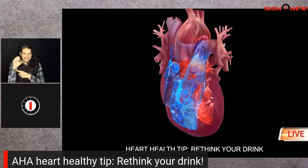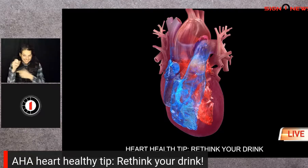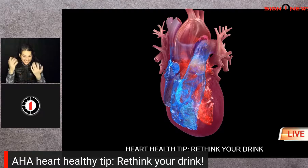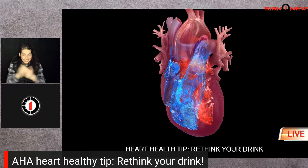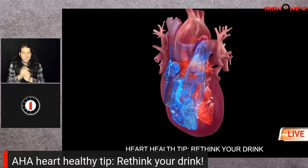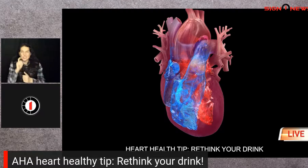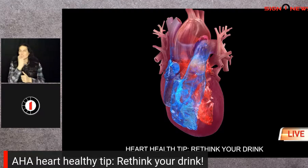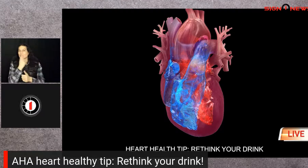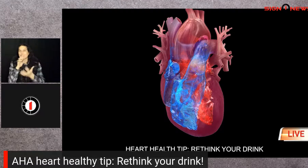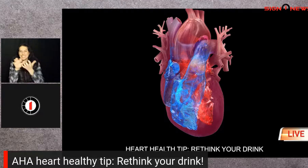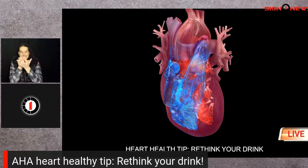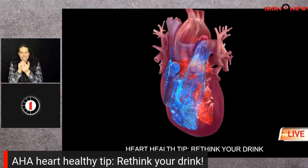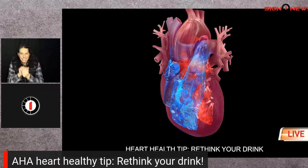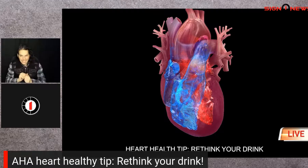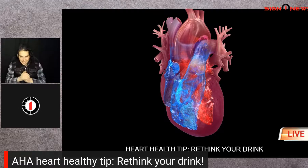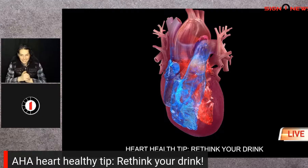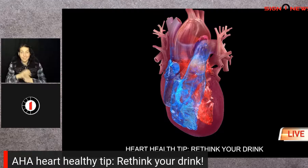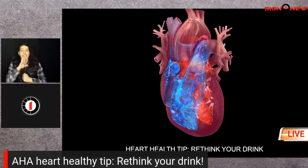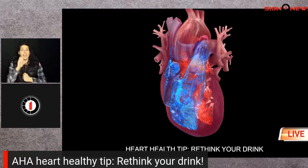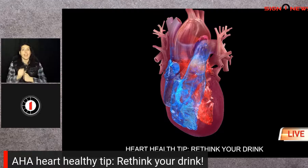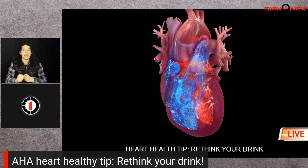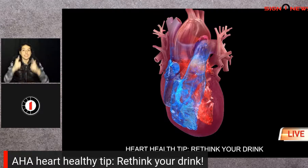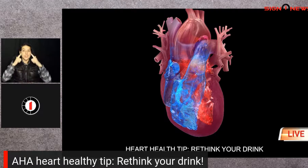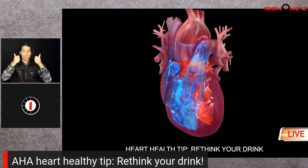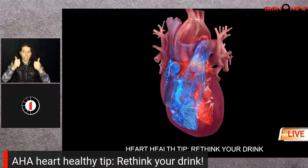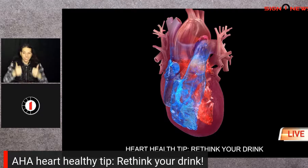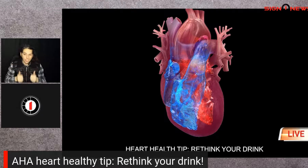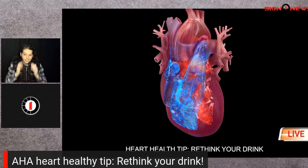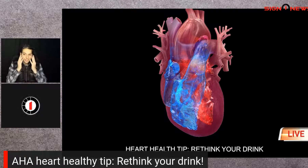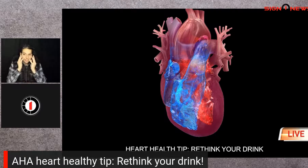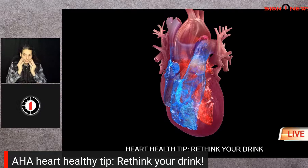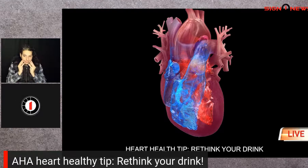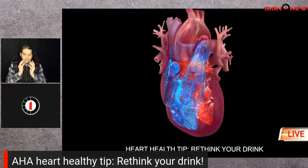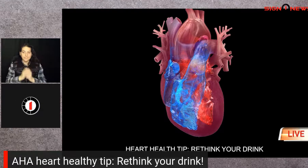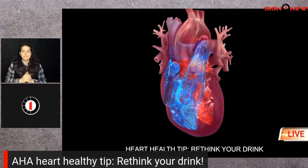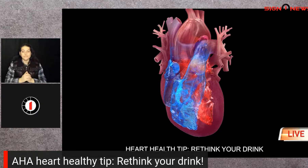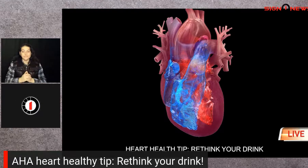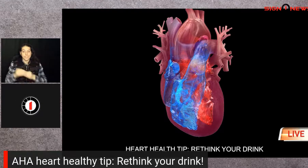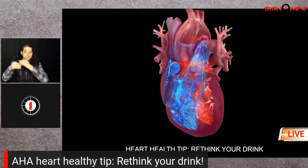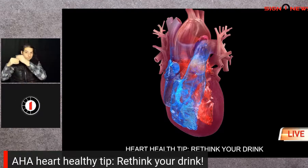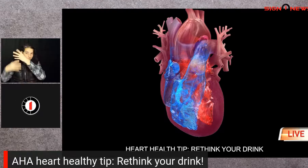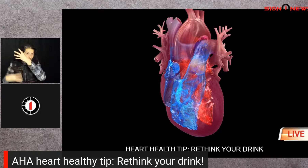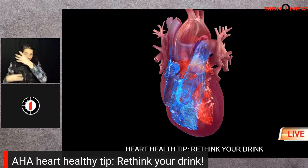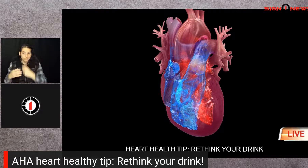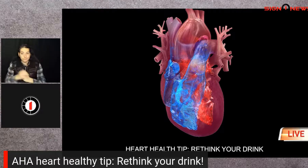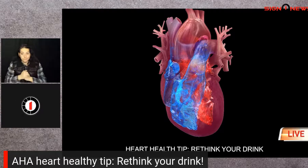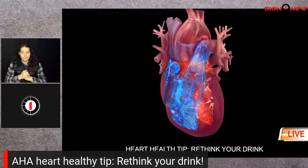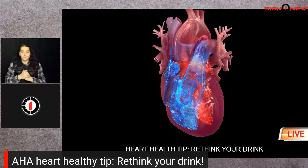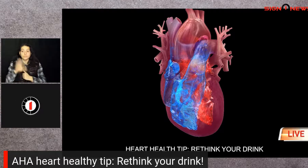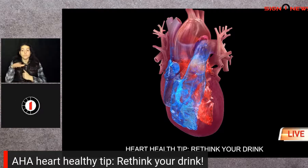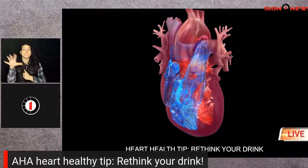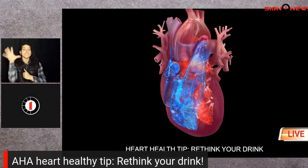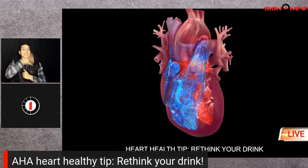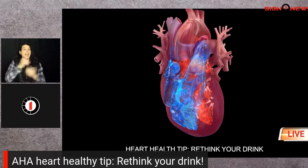and can also lead to weight gain, cavities, tooth decay, and skin aging, just to name a